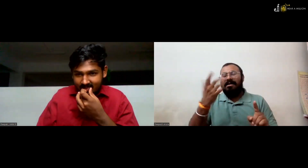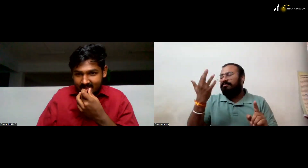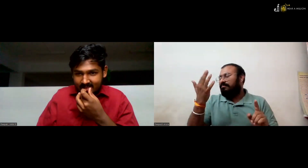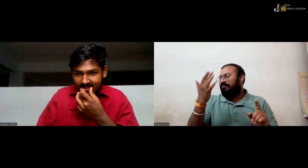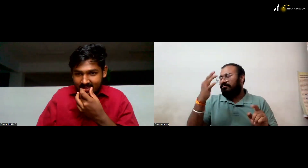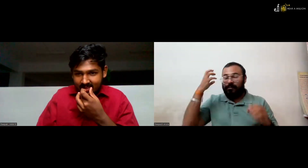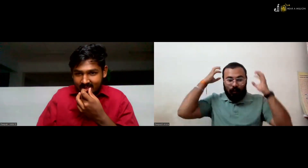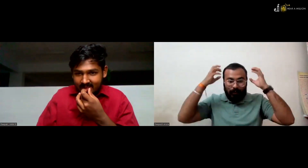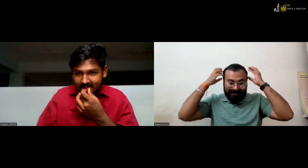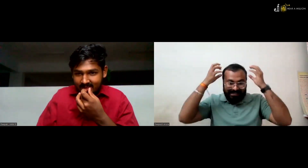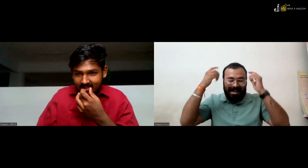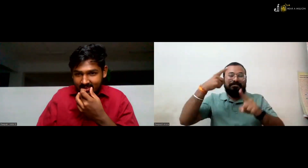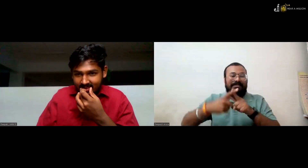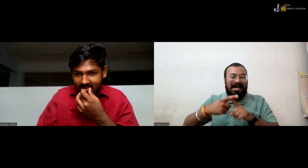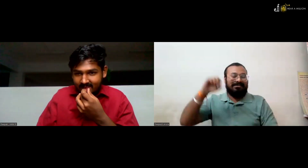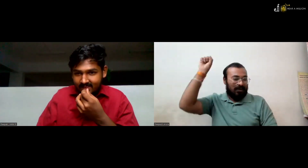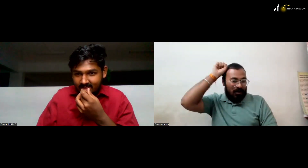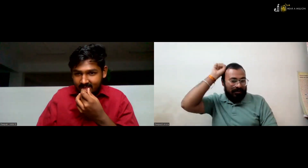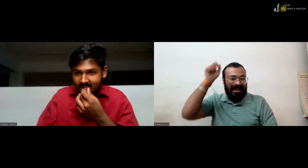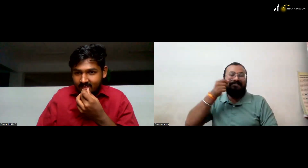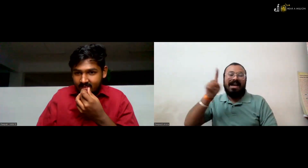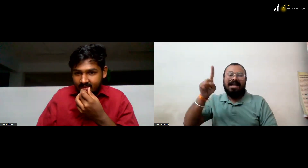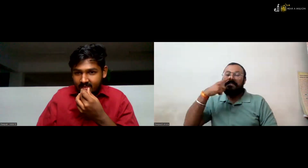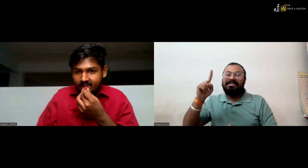a close friend of him,